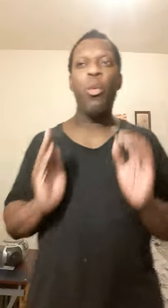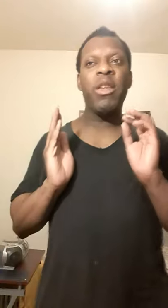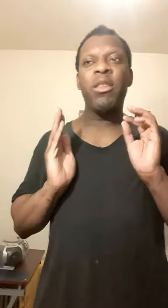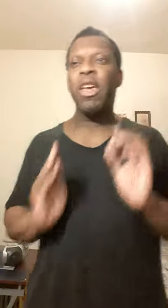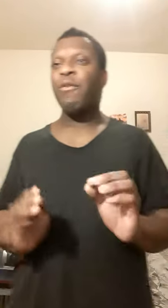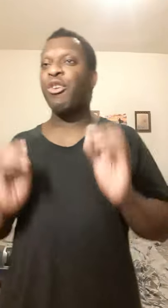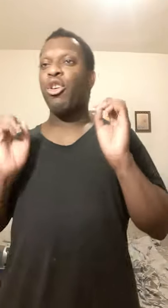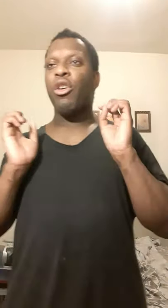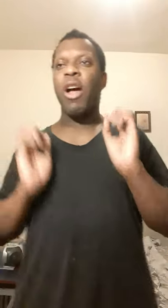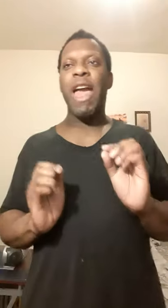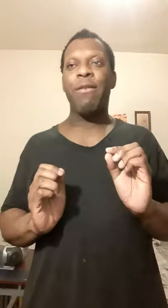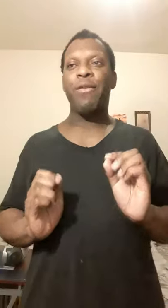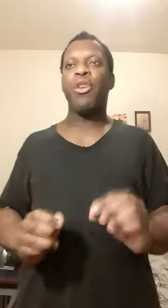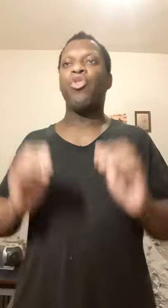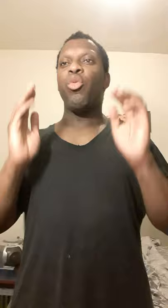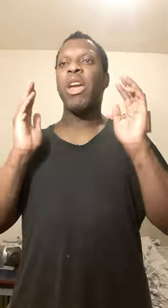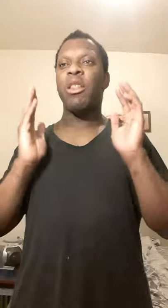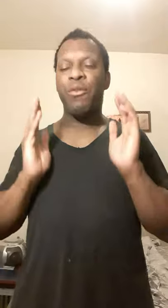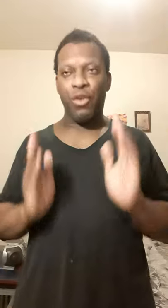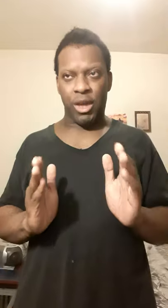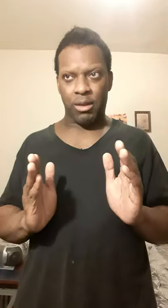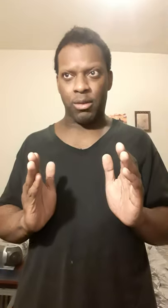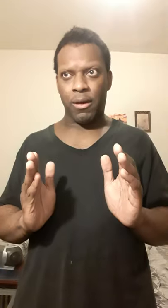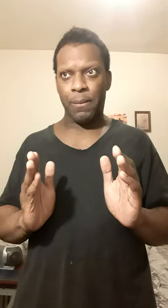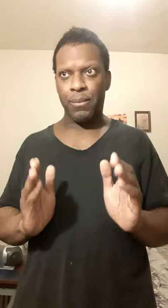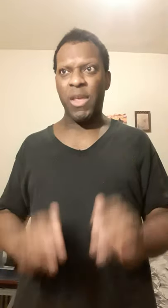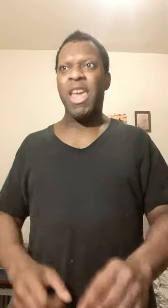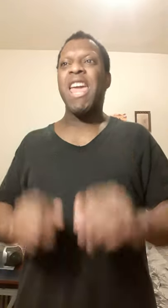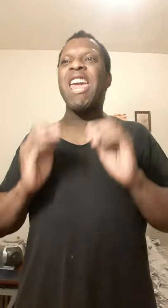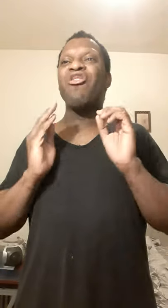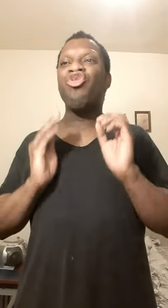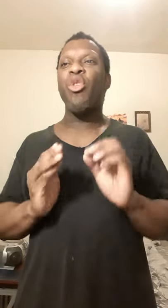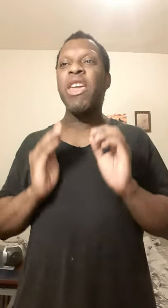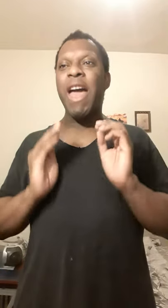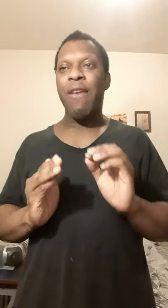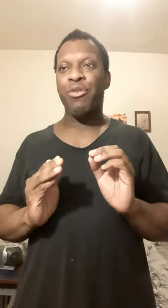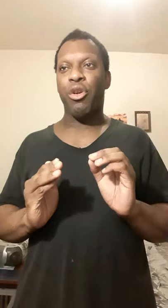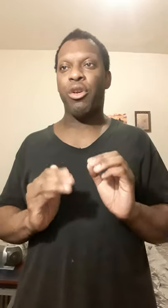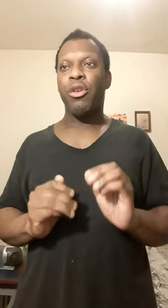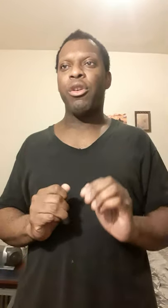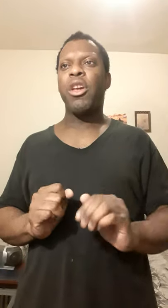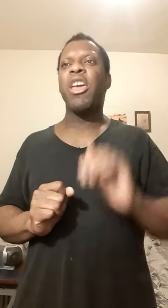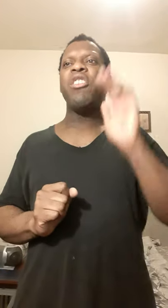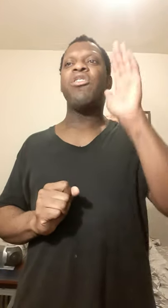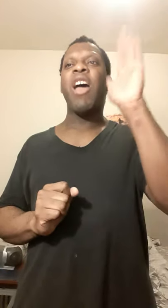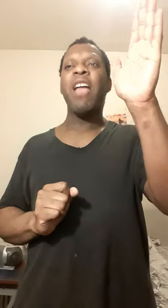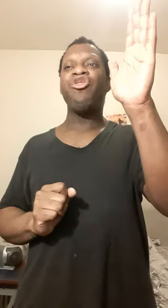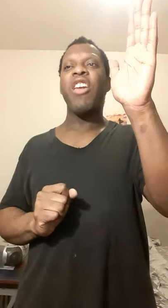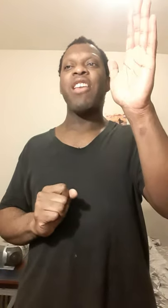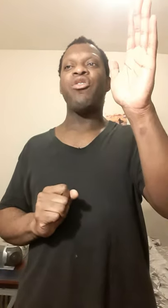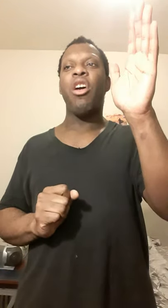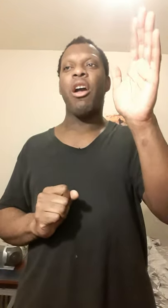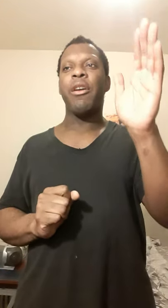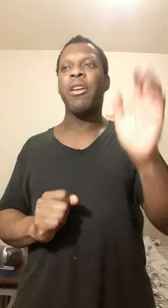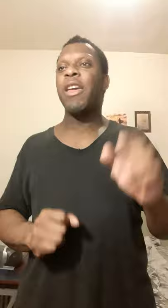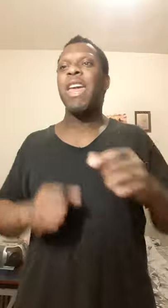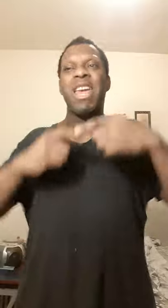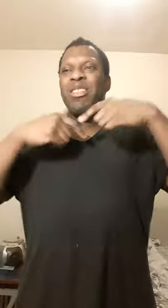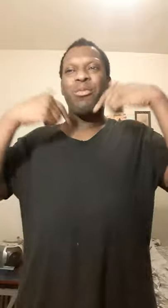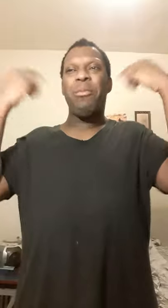Always live your life to its fullest. Enjoy laughter. Touch a star.